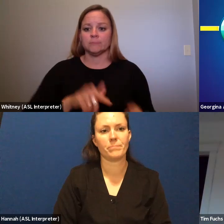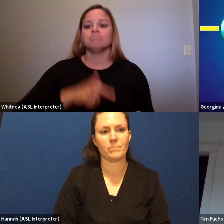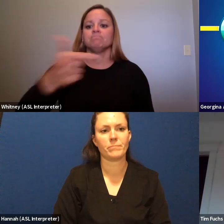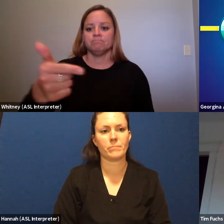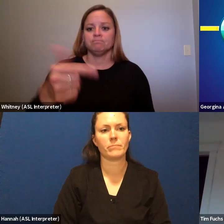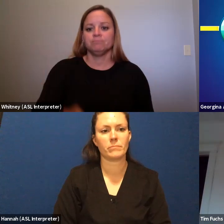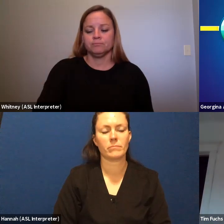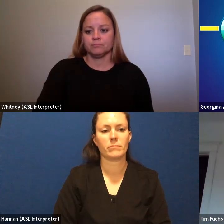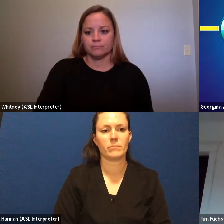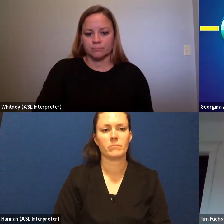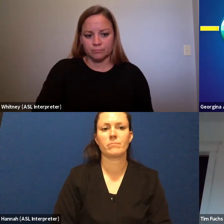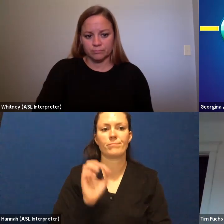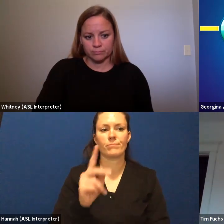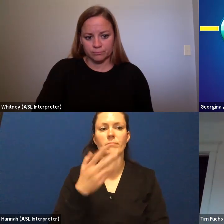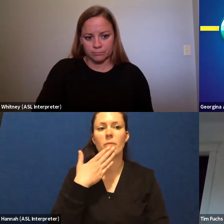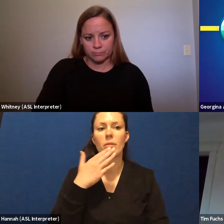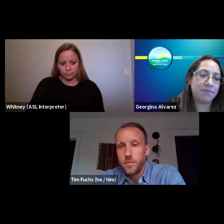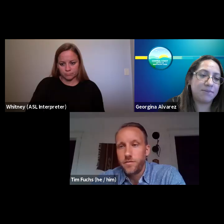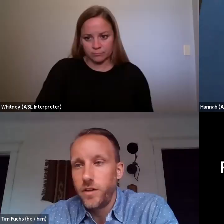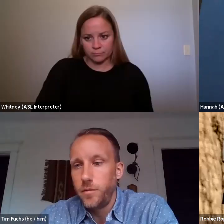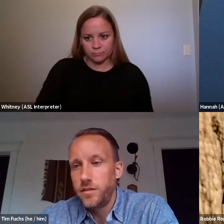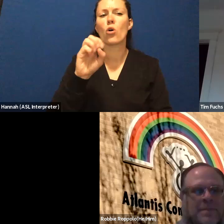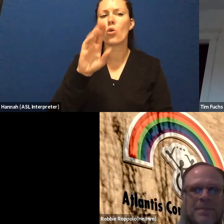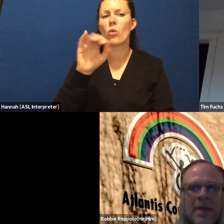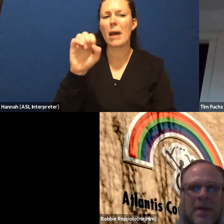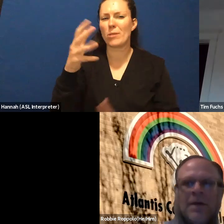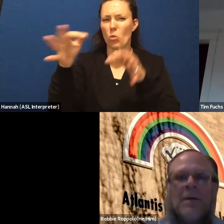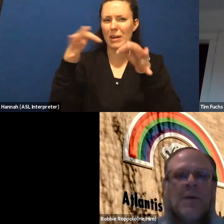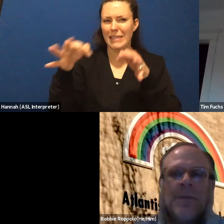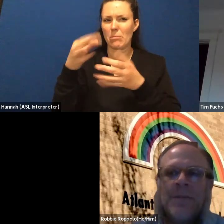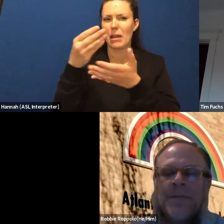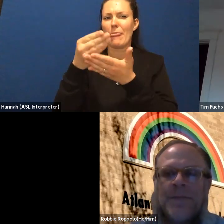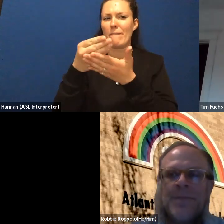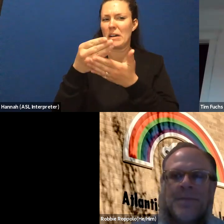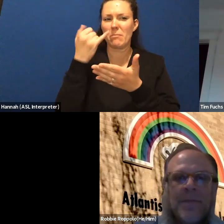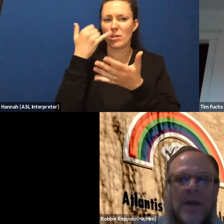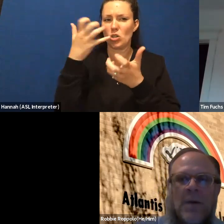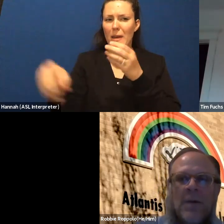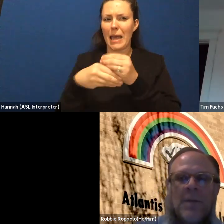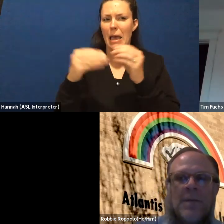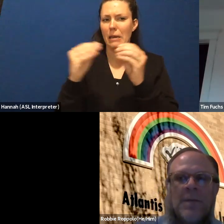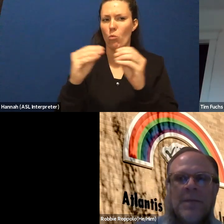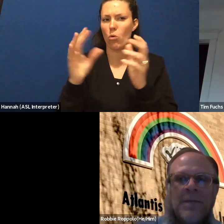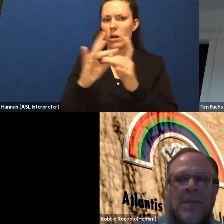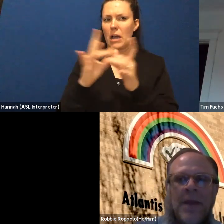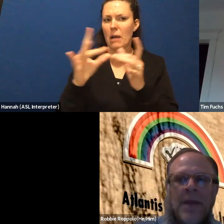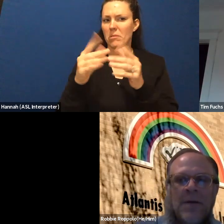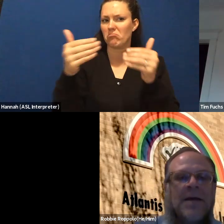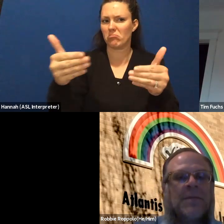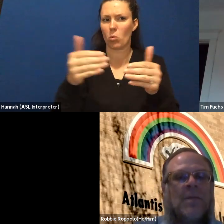Great, thanks, Gina. Robbie, I think you already talked about the funding piece, but if there's anything you want to add, feel free to do